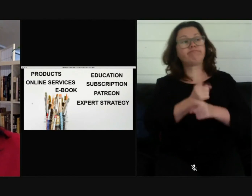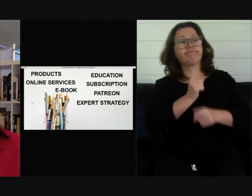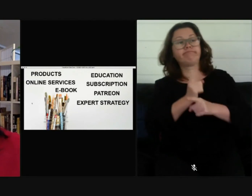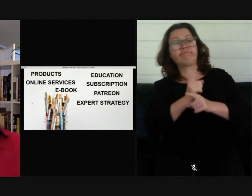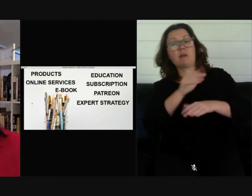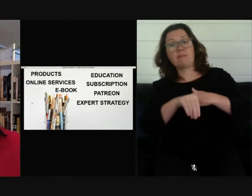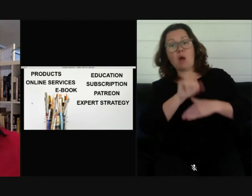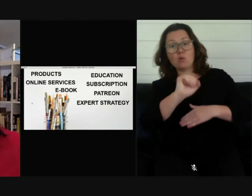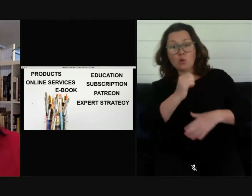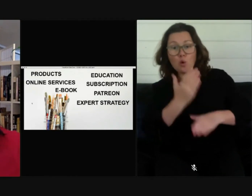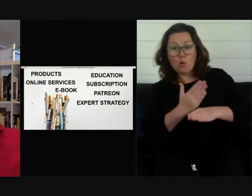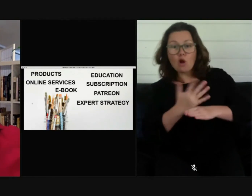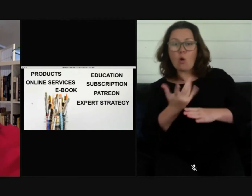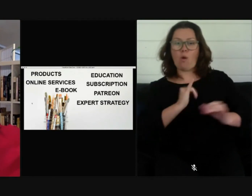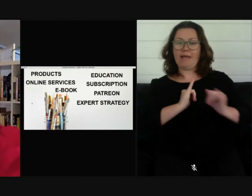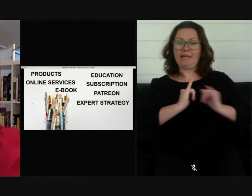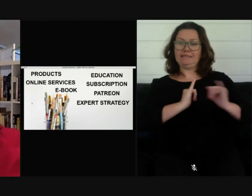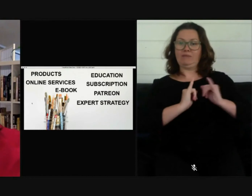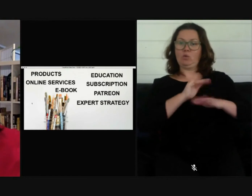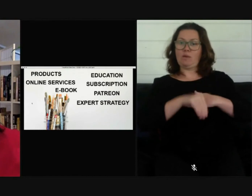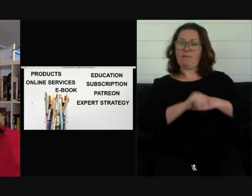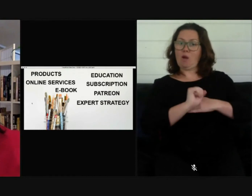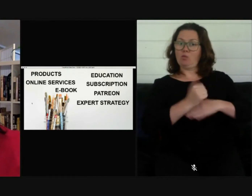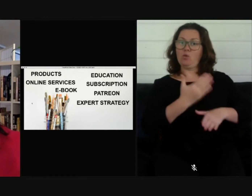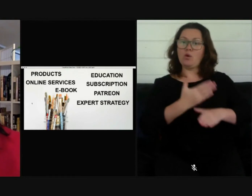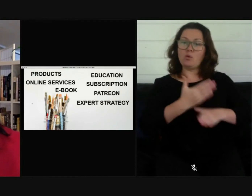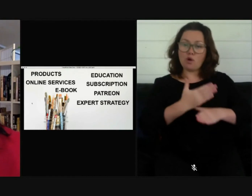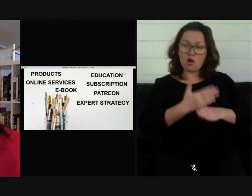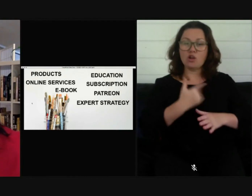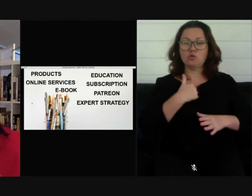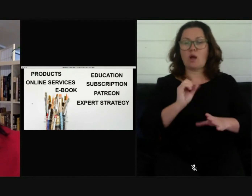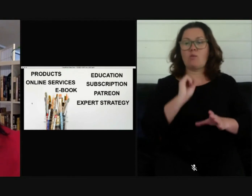I'll leave that resource with you in the Dropbox. Again, if you have